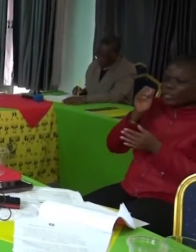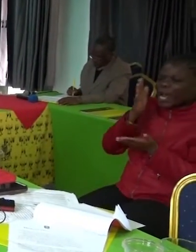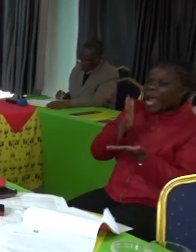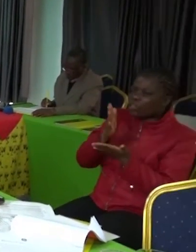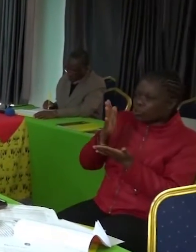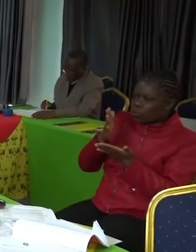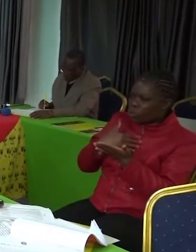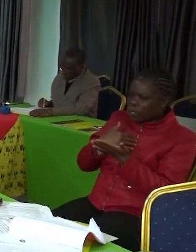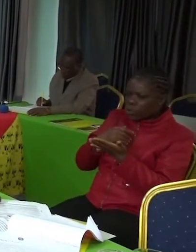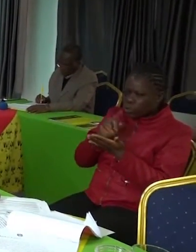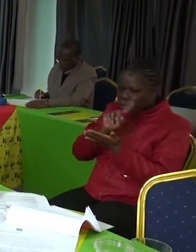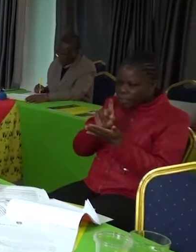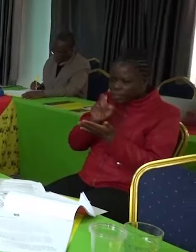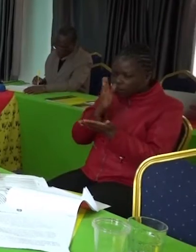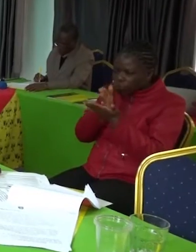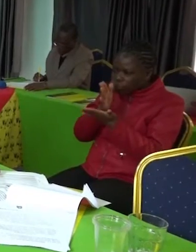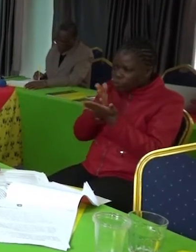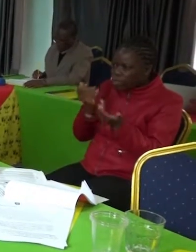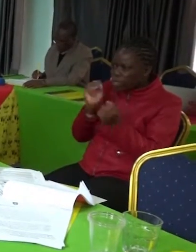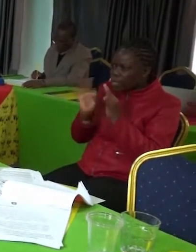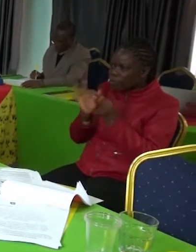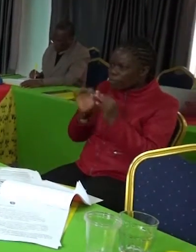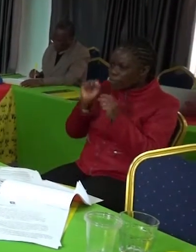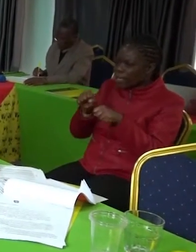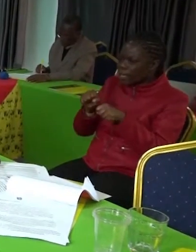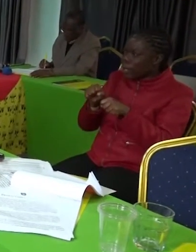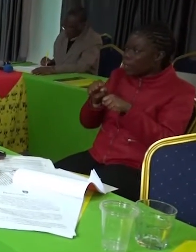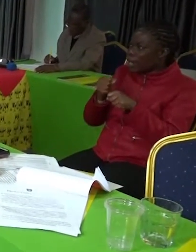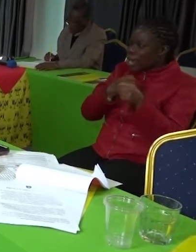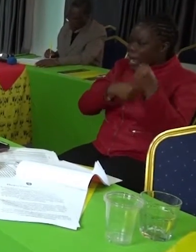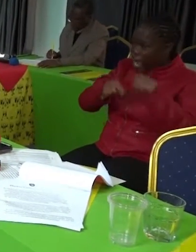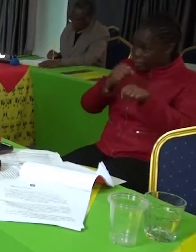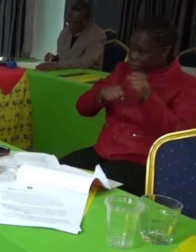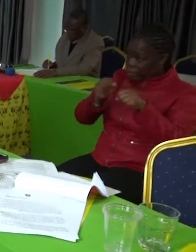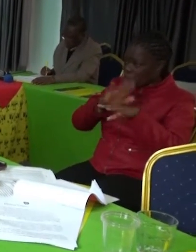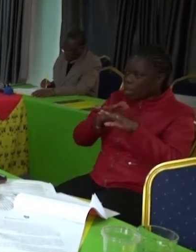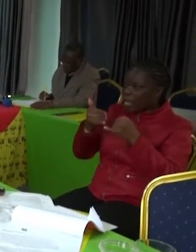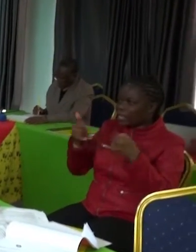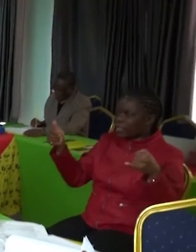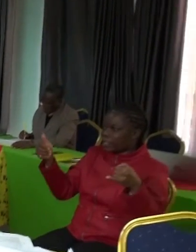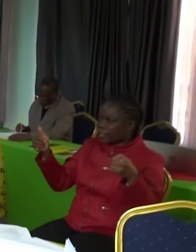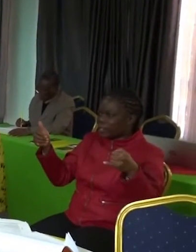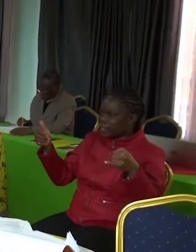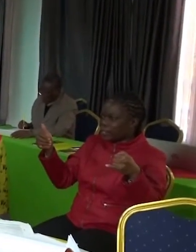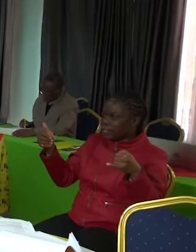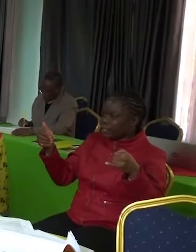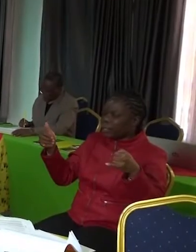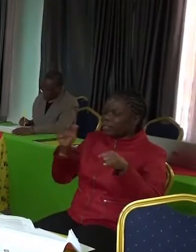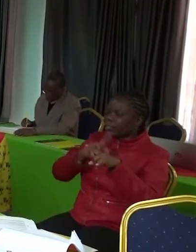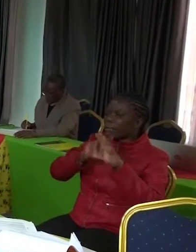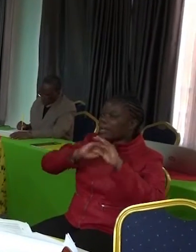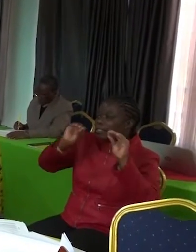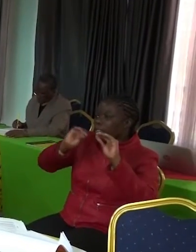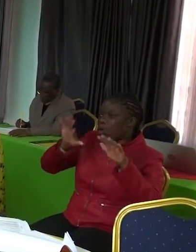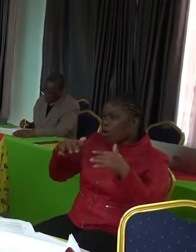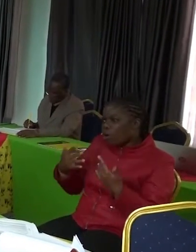to see, can they really play online this ball of teaching,